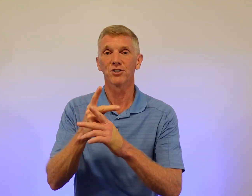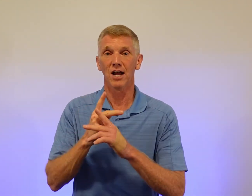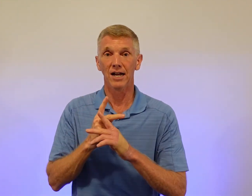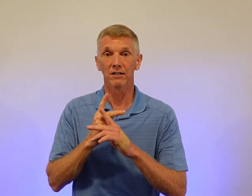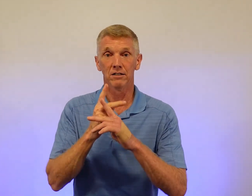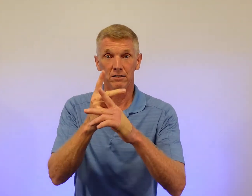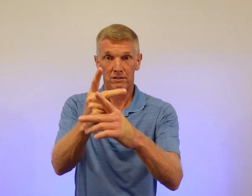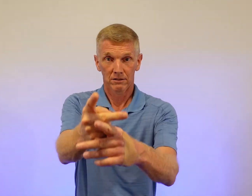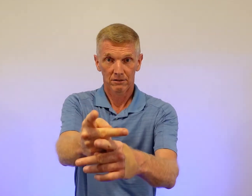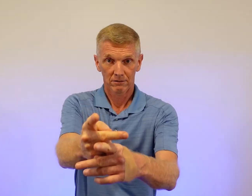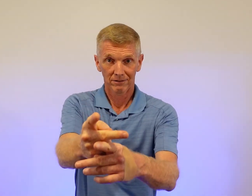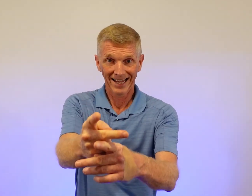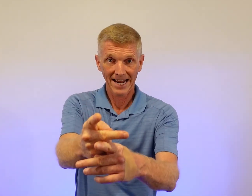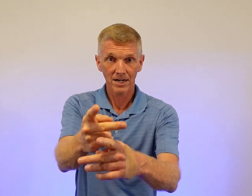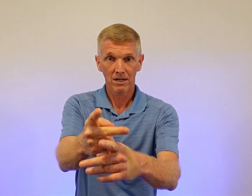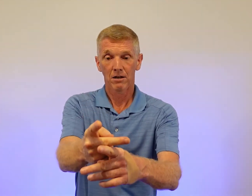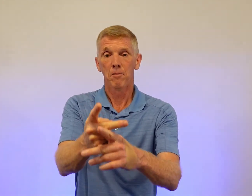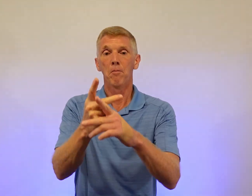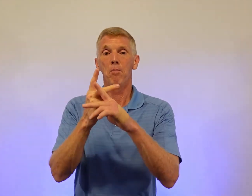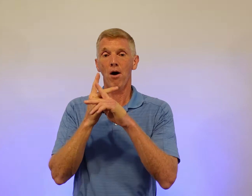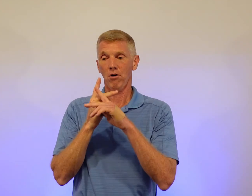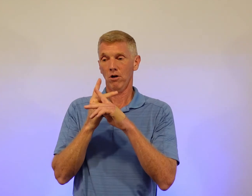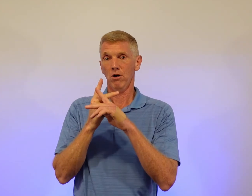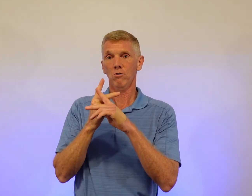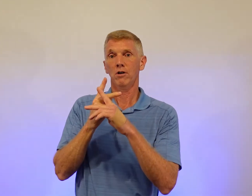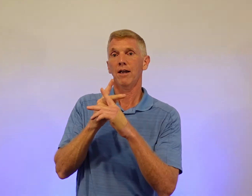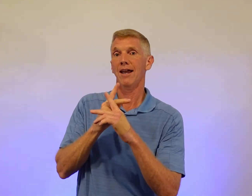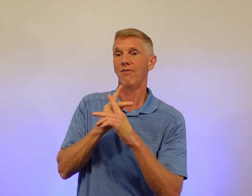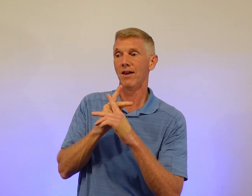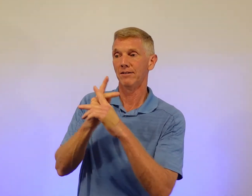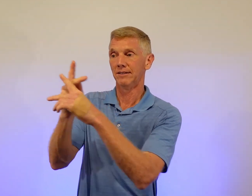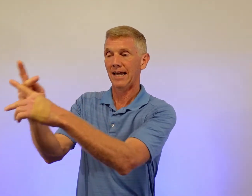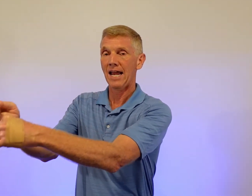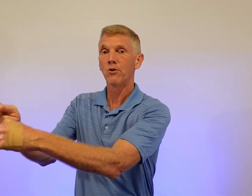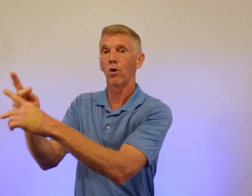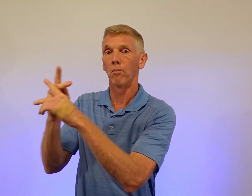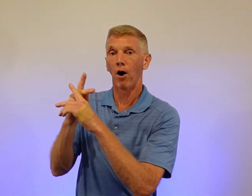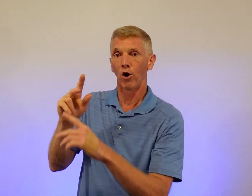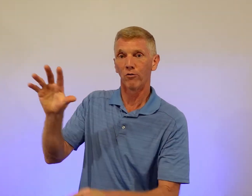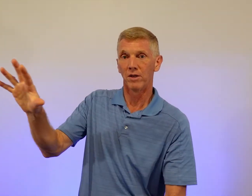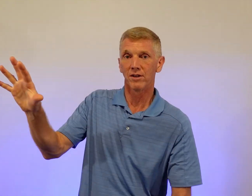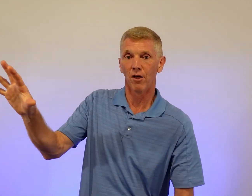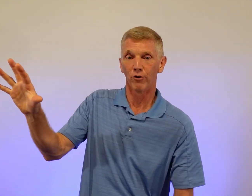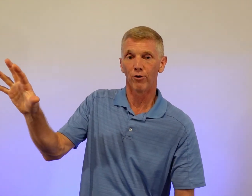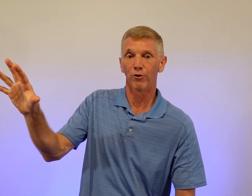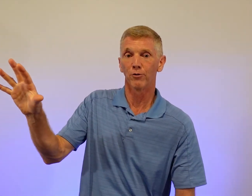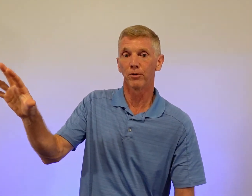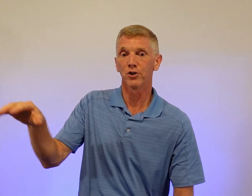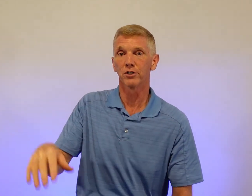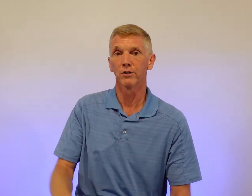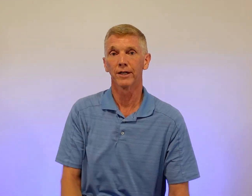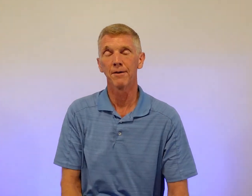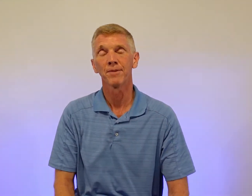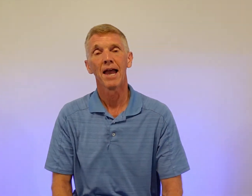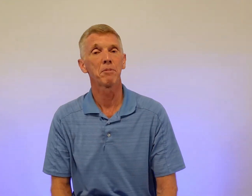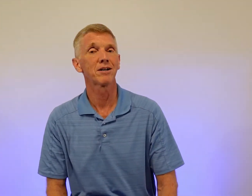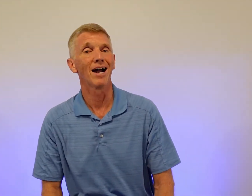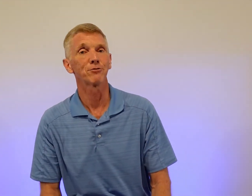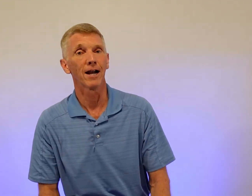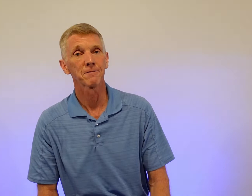sign, lend, borrow, and then lend or borrow from this other third person, okay? How about a contract?